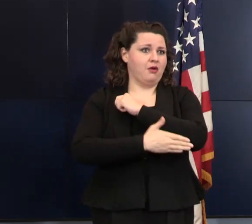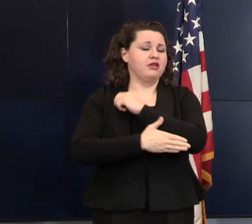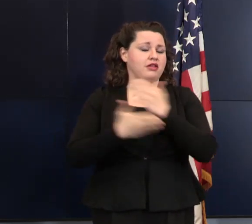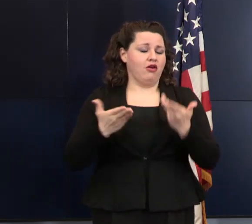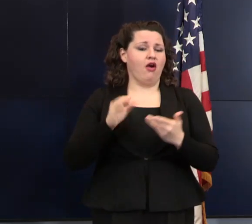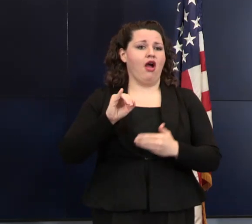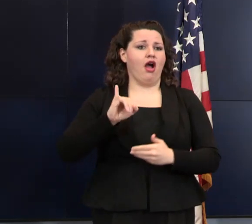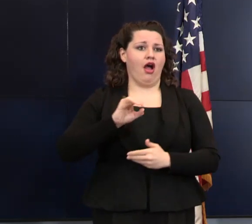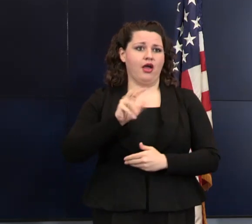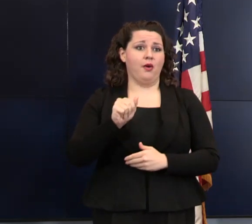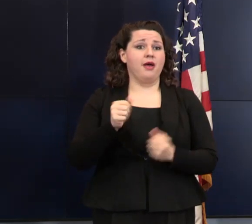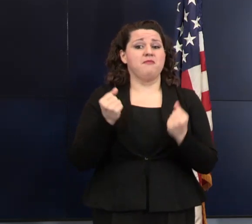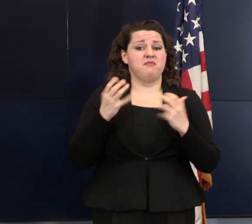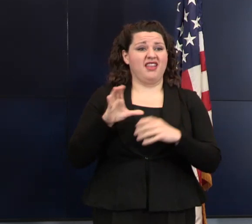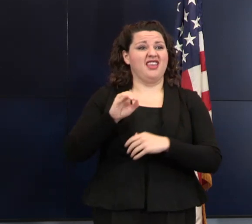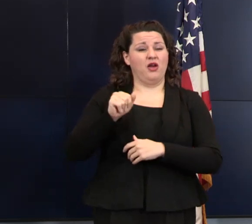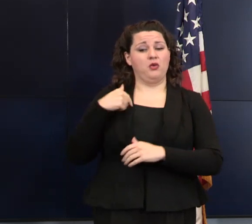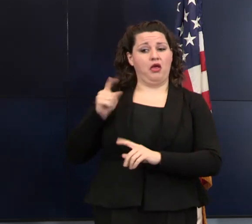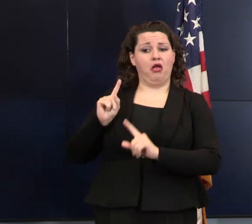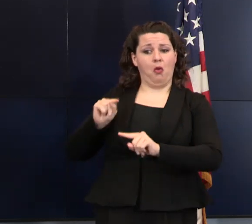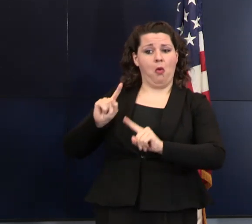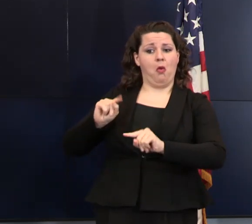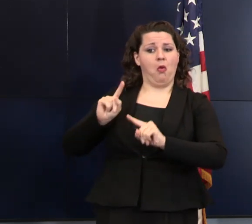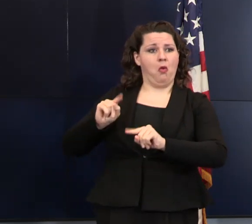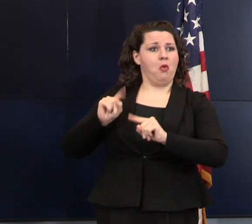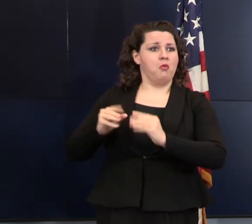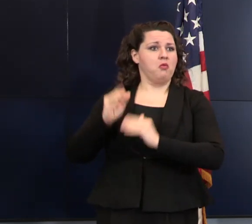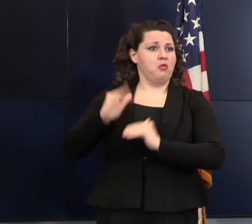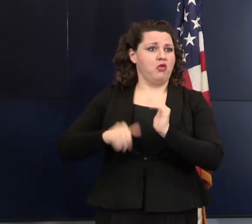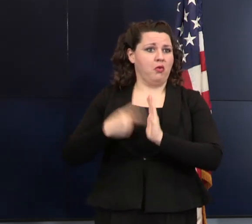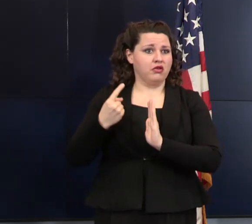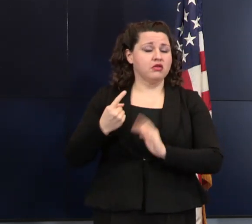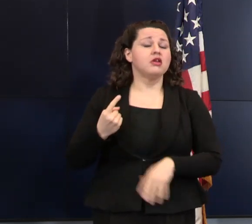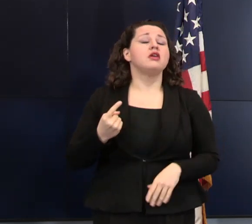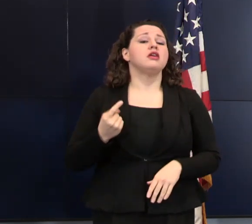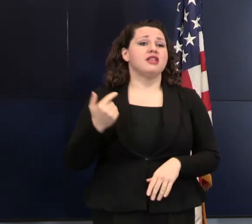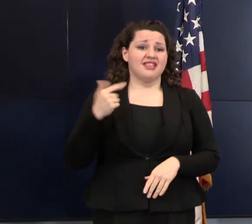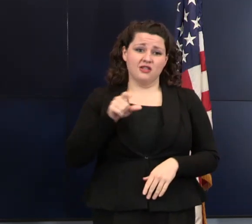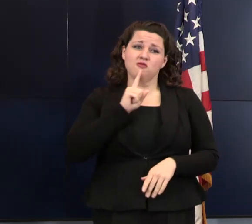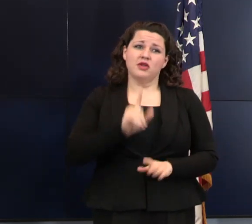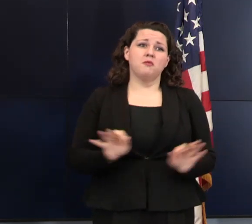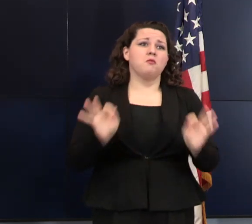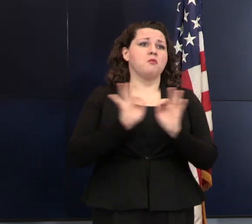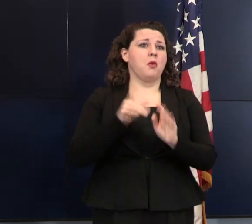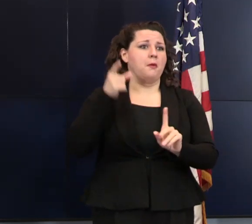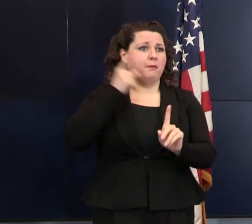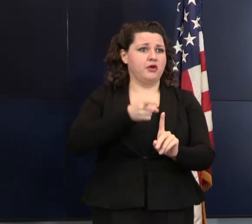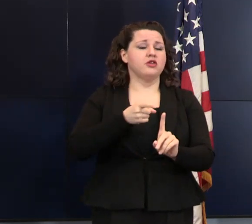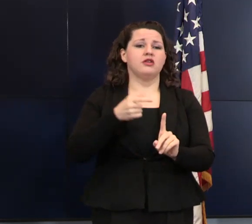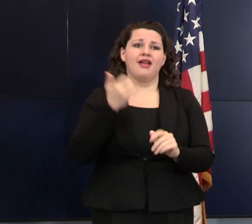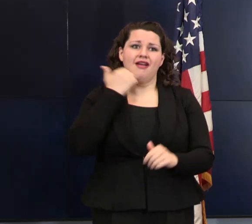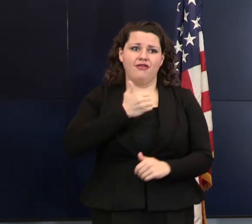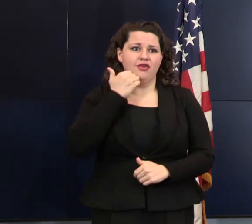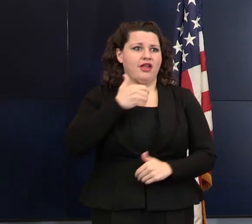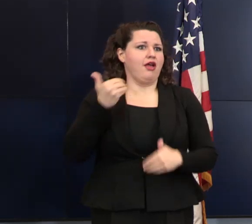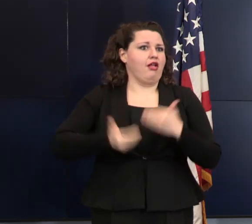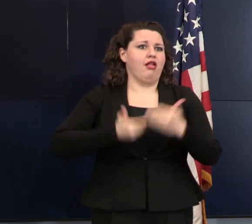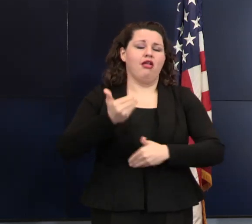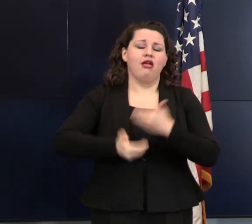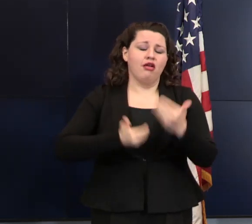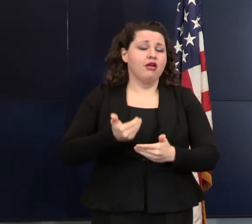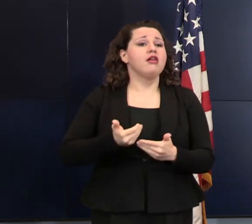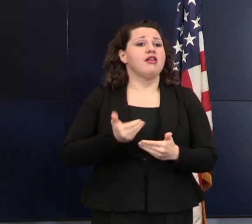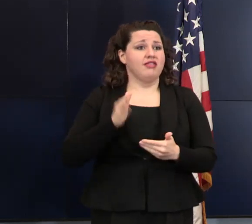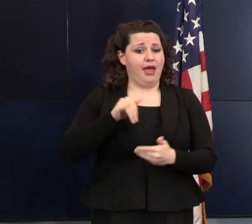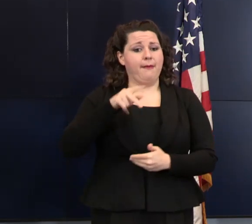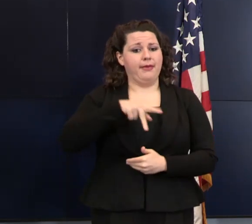made multiple deliveries. This is a critical mission that we're conducting every day, keeping this vital PPE pipeline